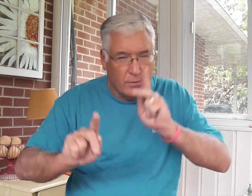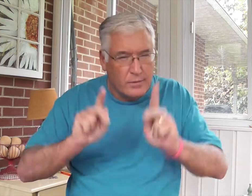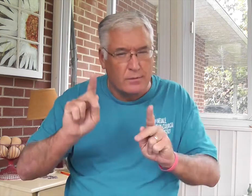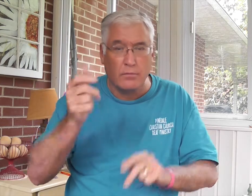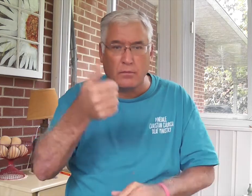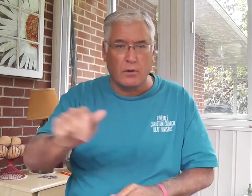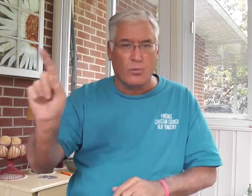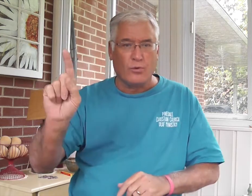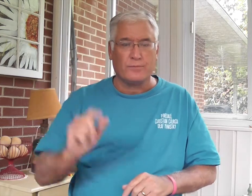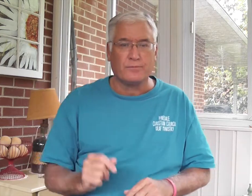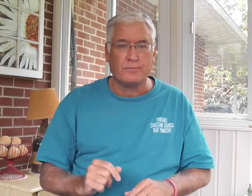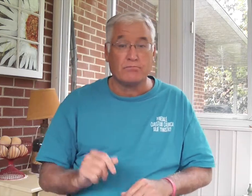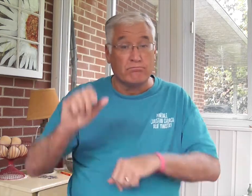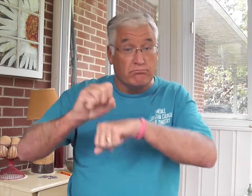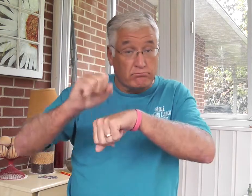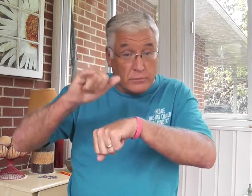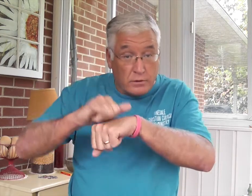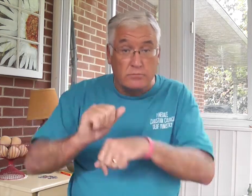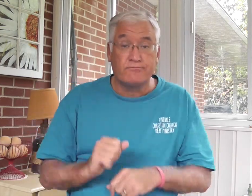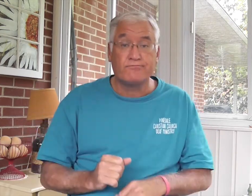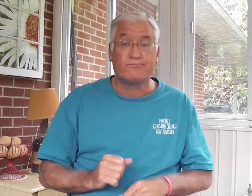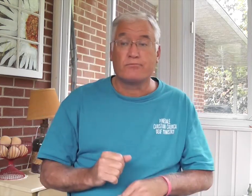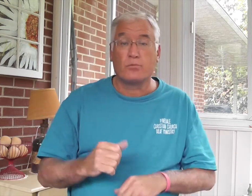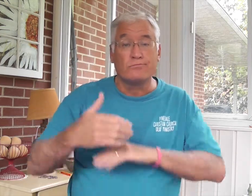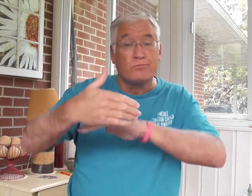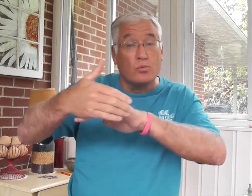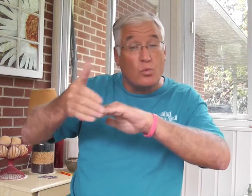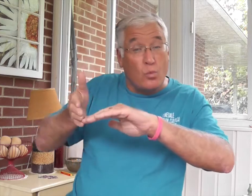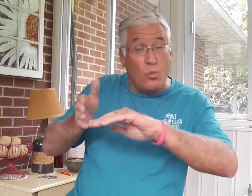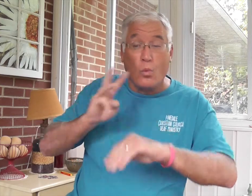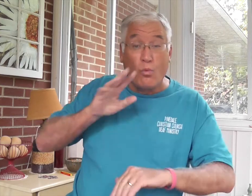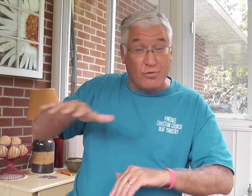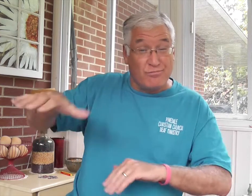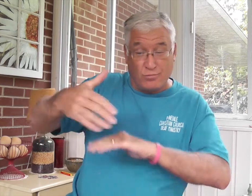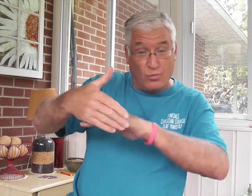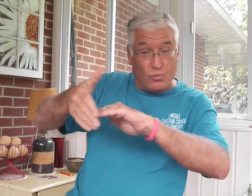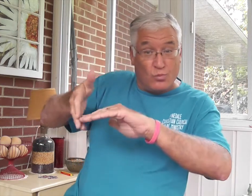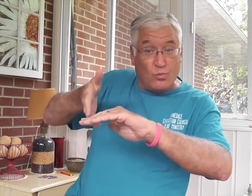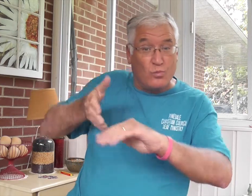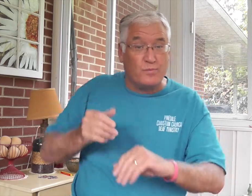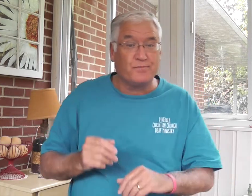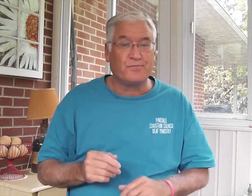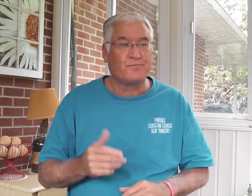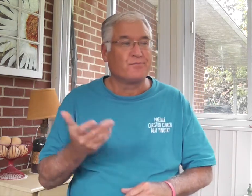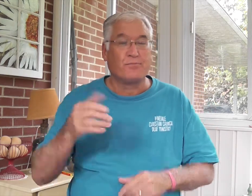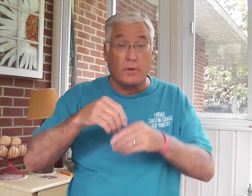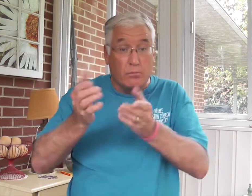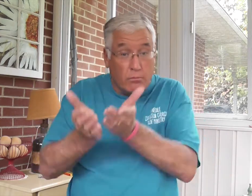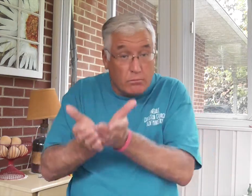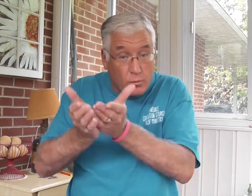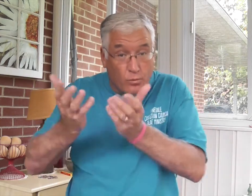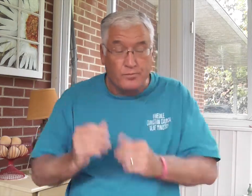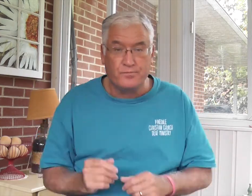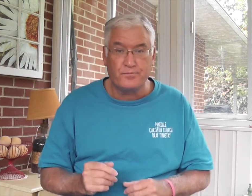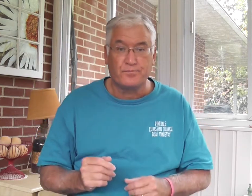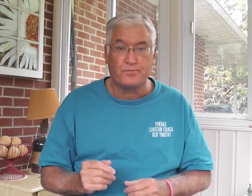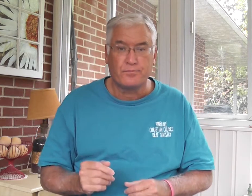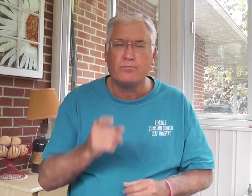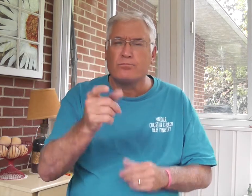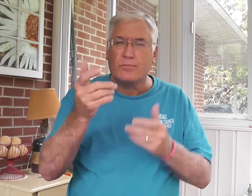He would meet people, anyone, at the synagogue, on the seashore. Maybe it was on a boat